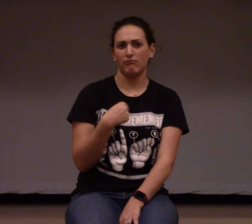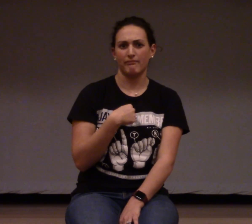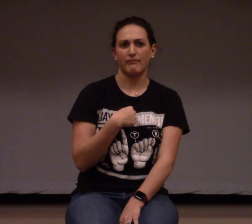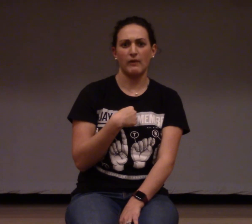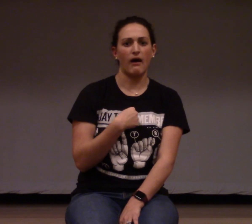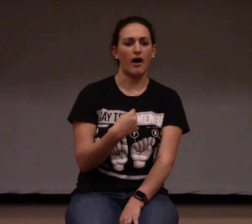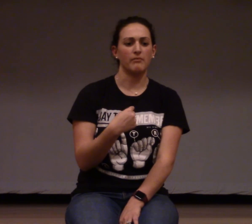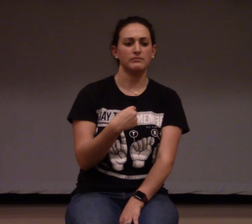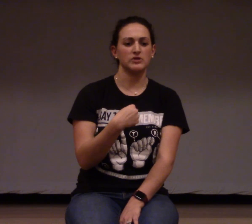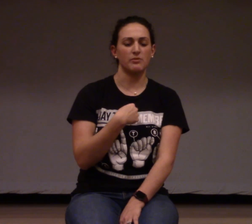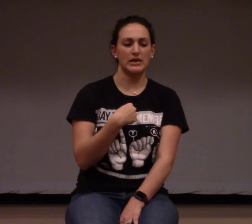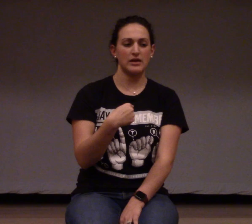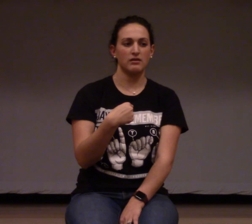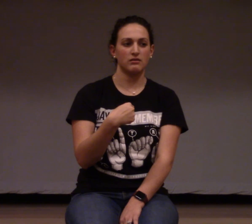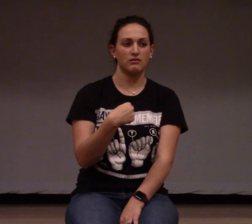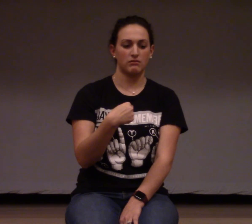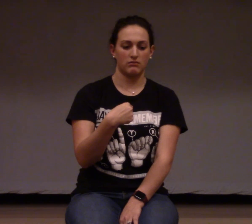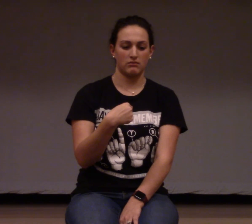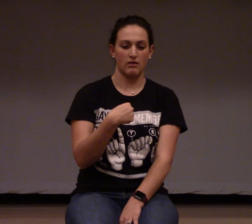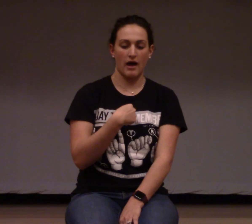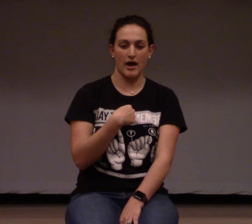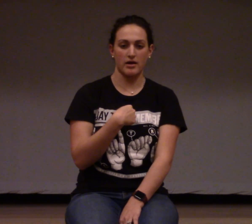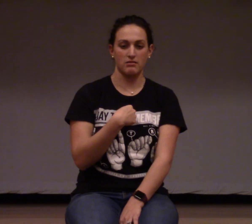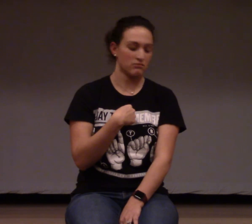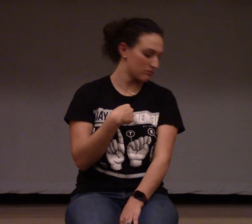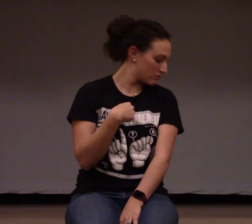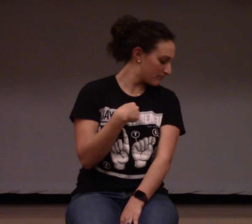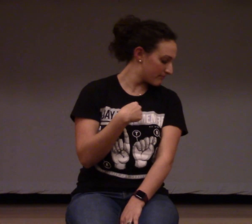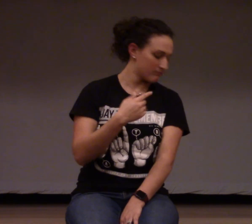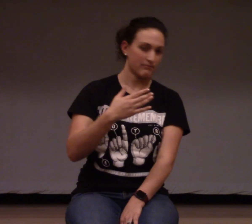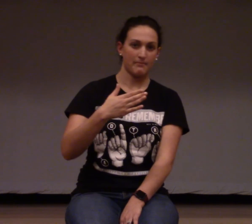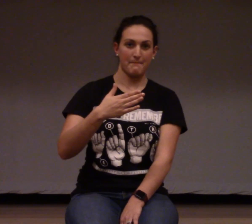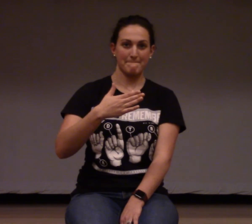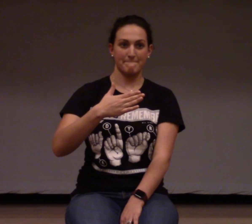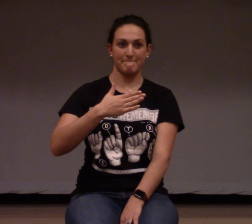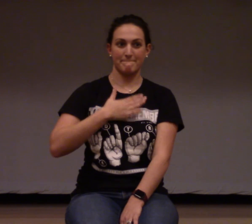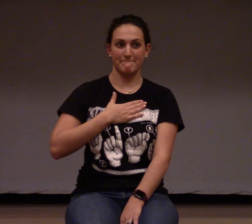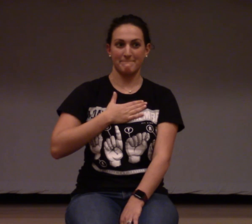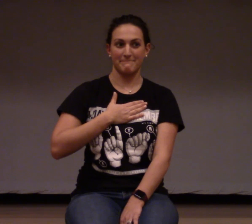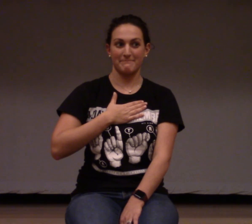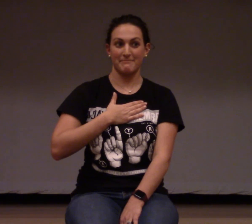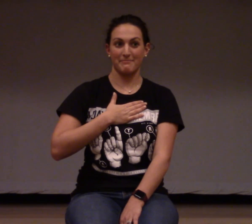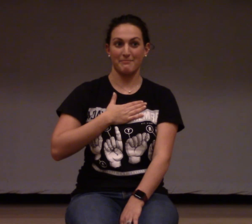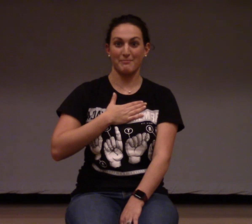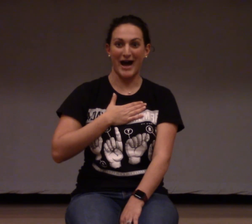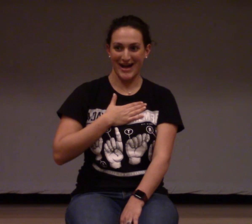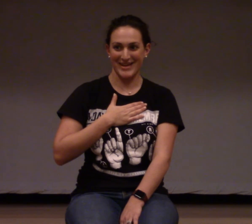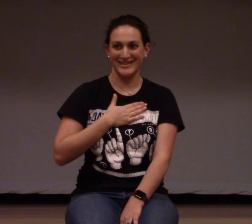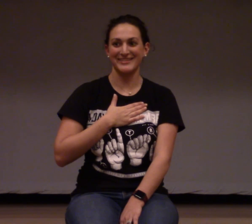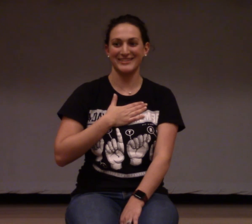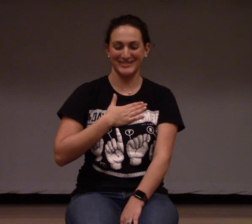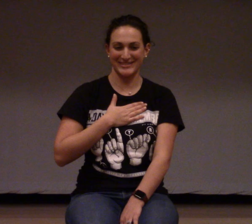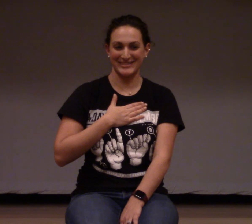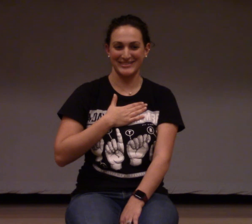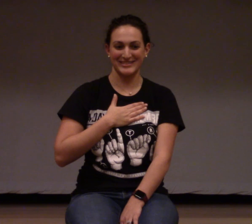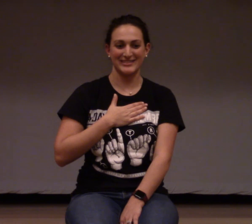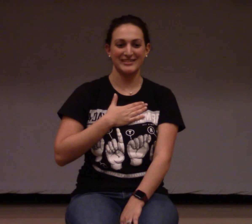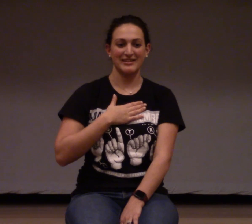So me, I. My, good.